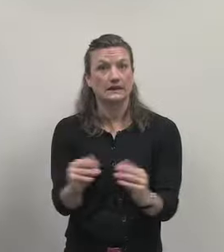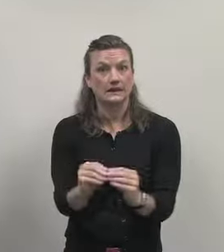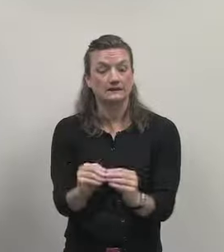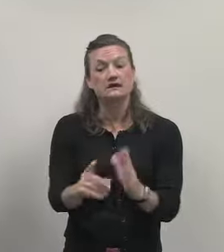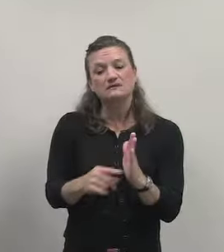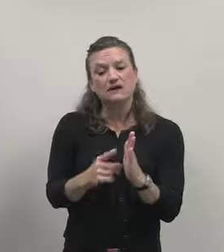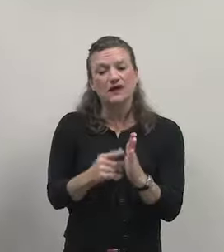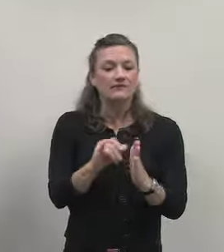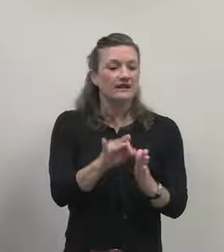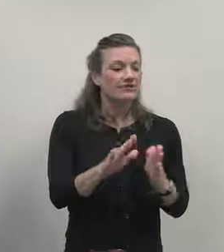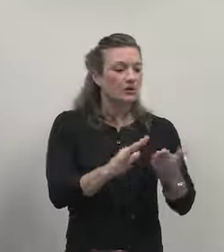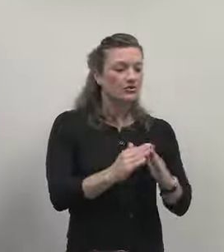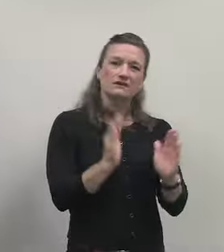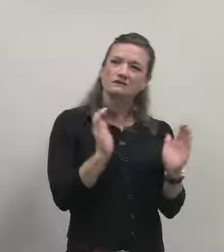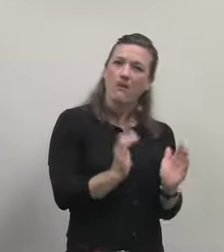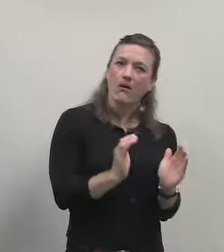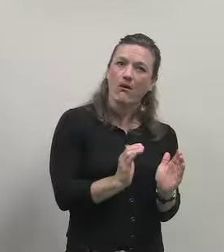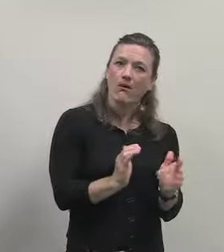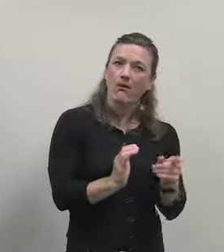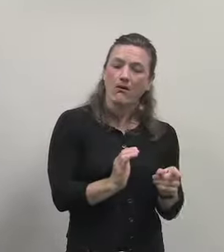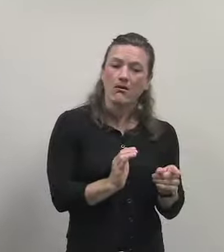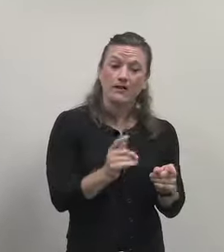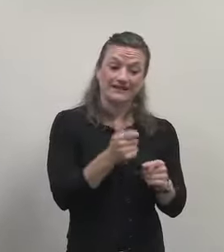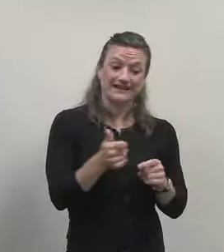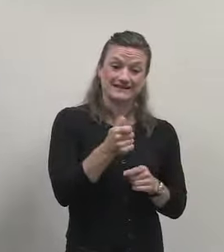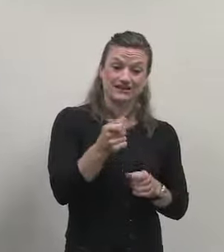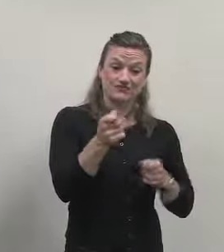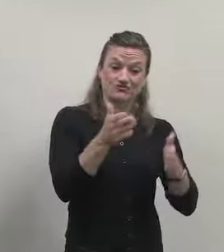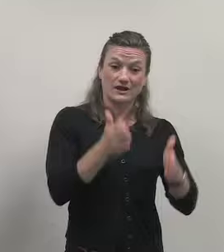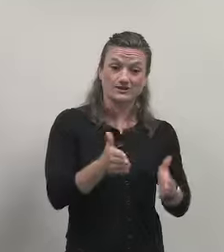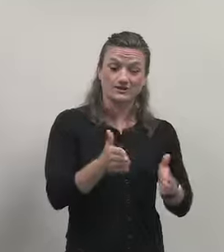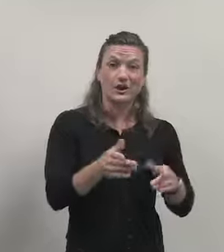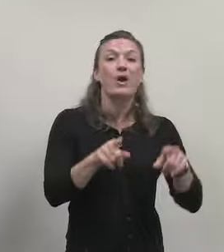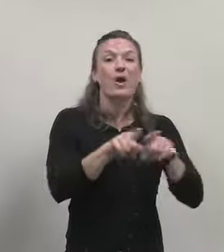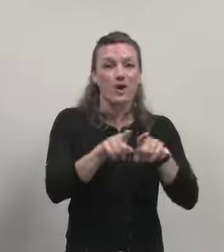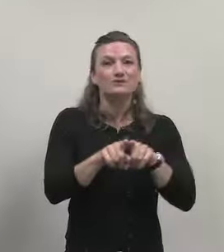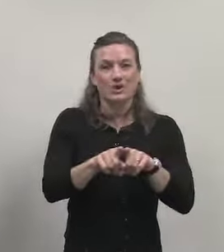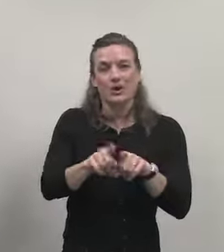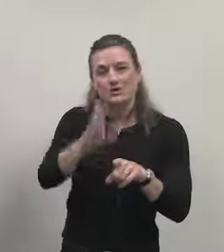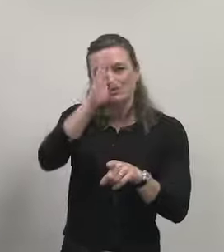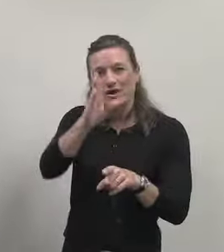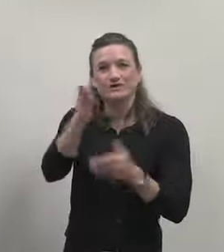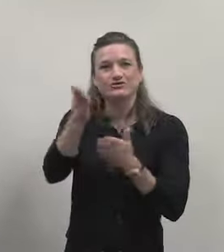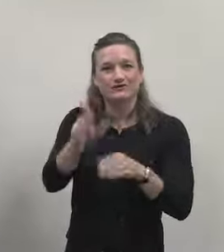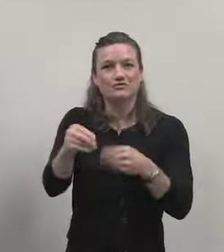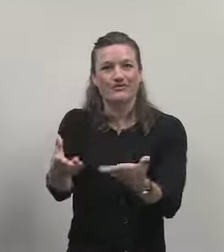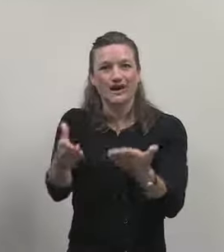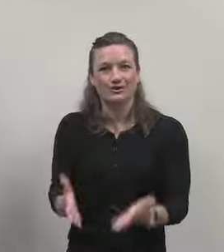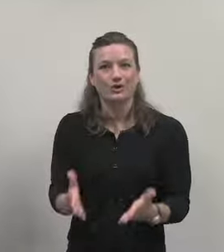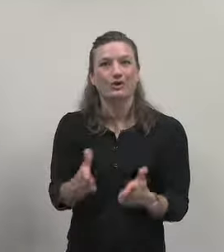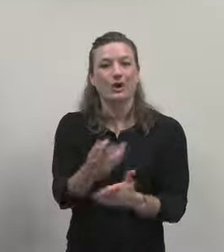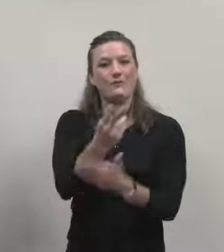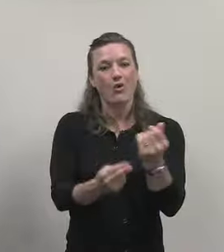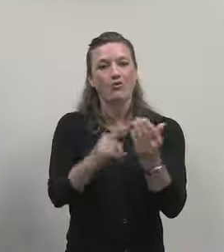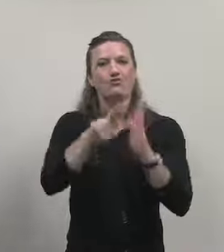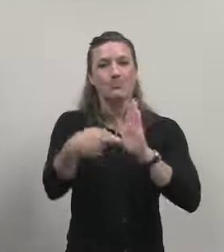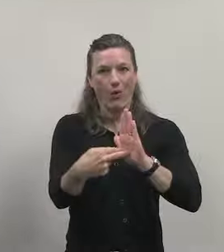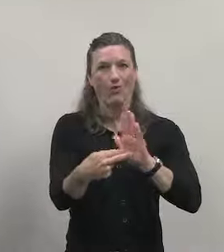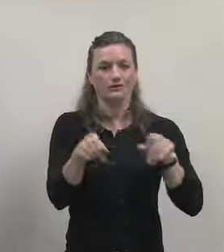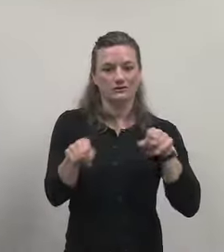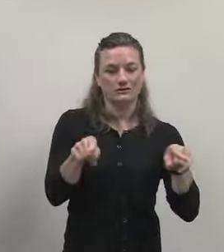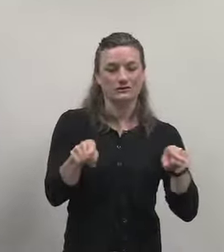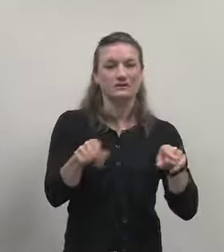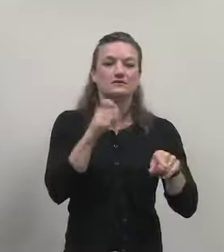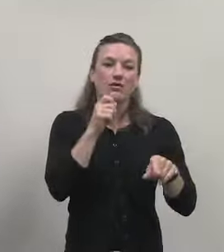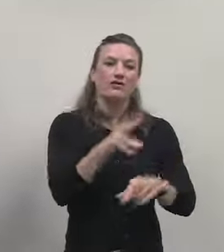smaller communities, the executive director is also a direct service provider, and so they'll be on both the community level team